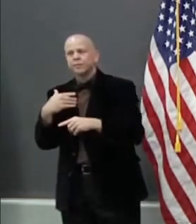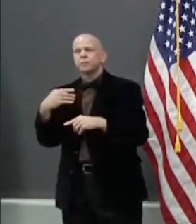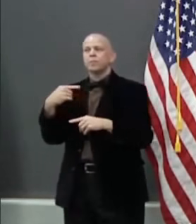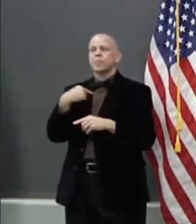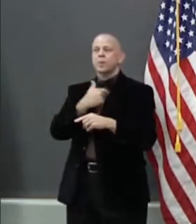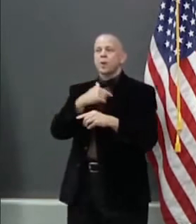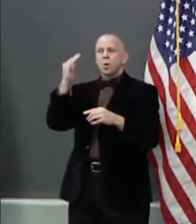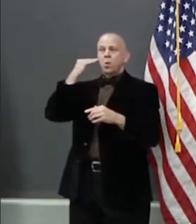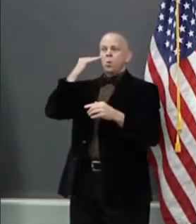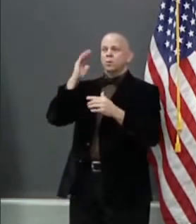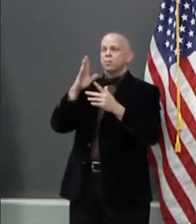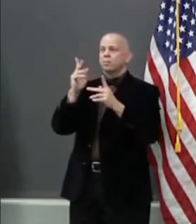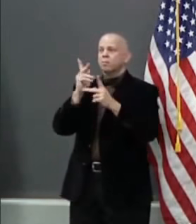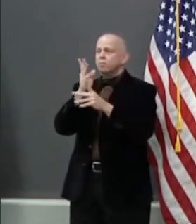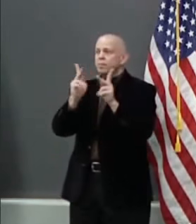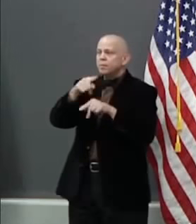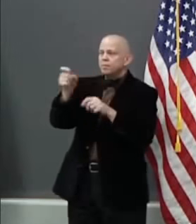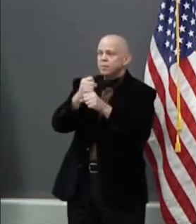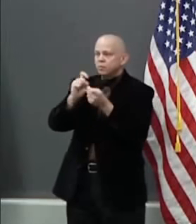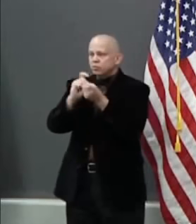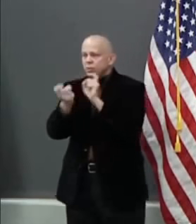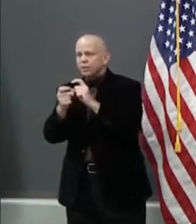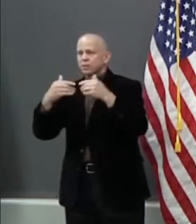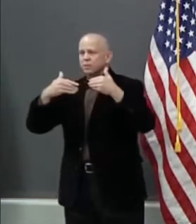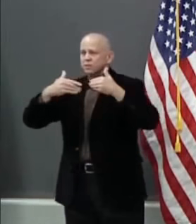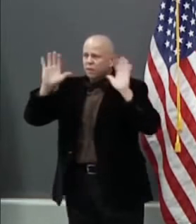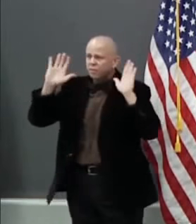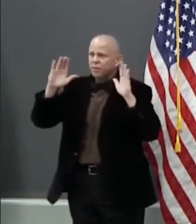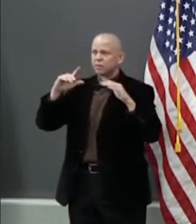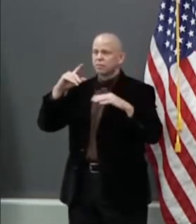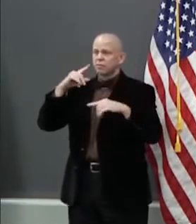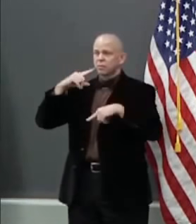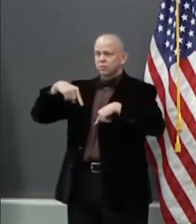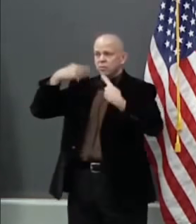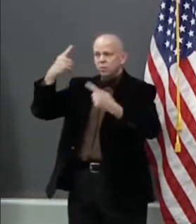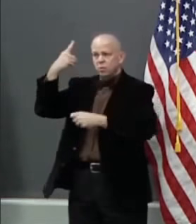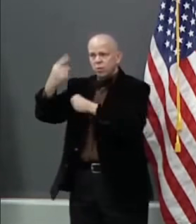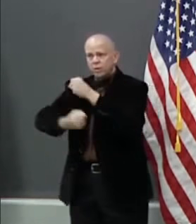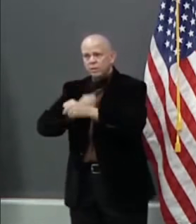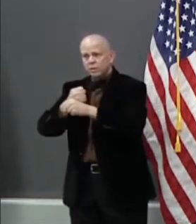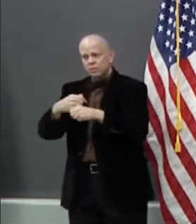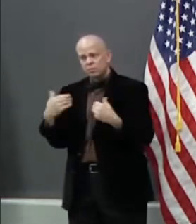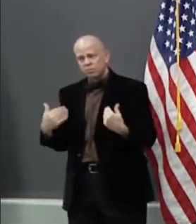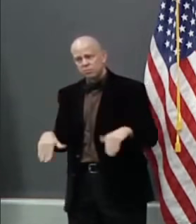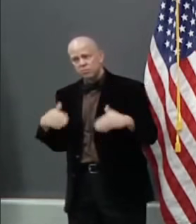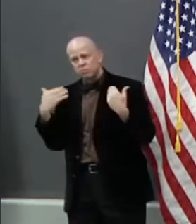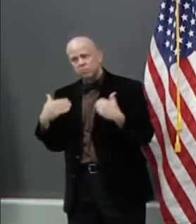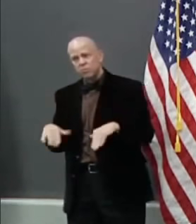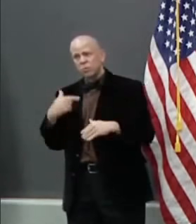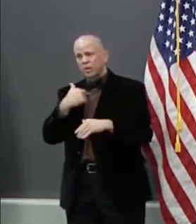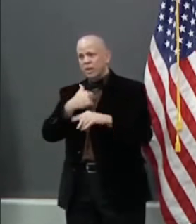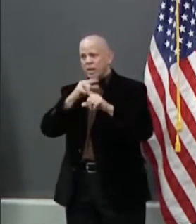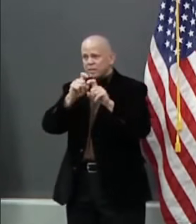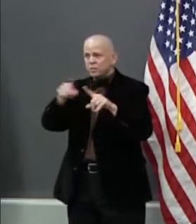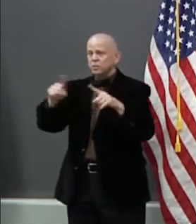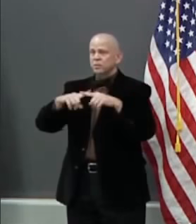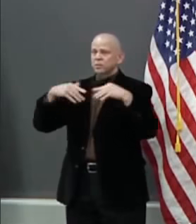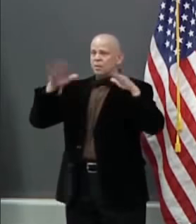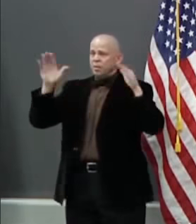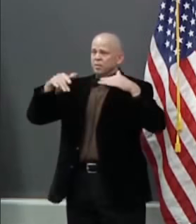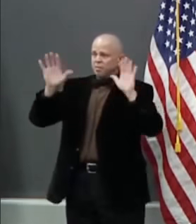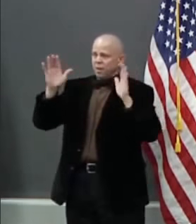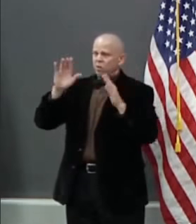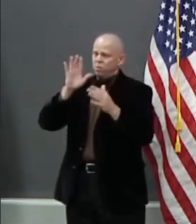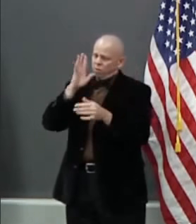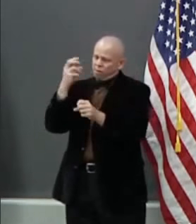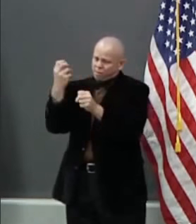changes and making sacrifices for almost this entire year. And so as we ask people to make sacrifices, those sacrifices are difficult, and